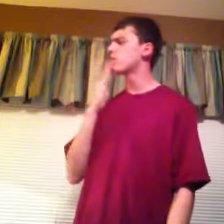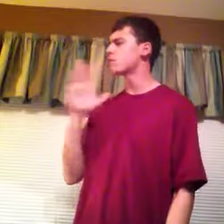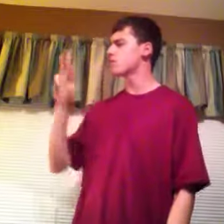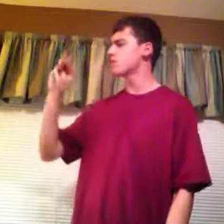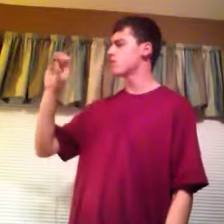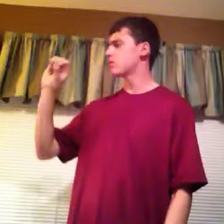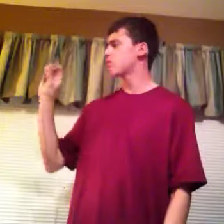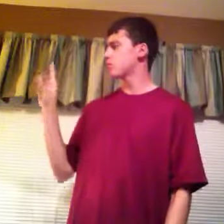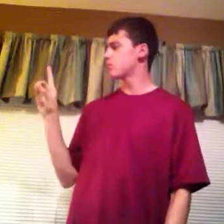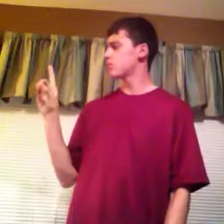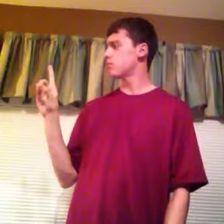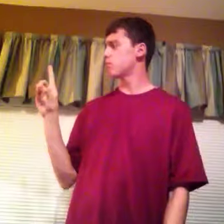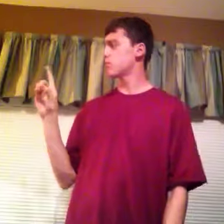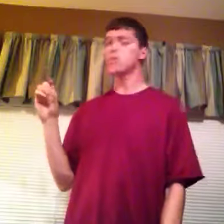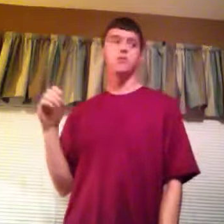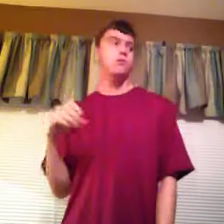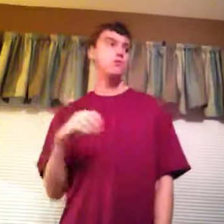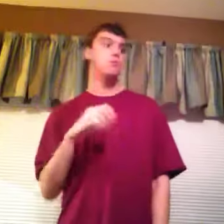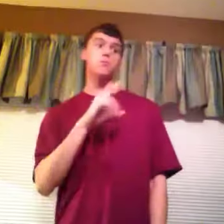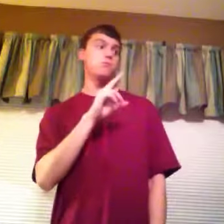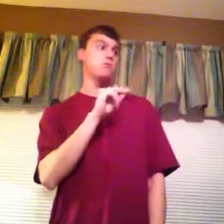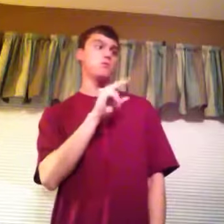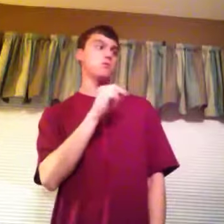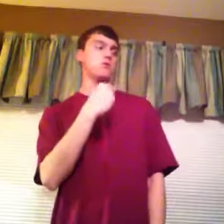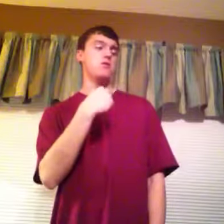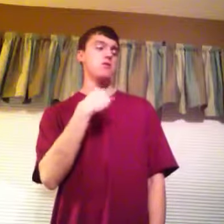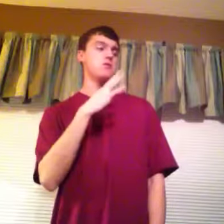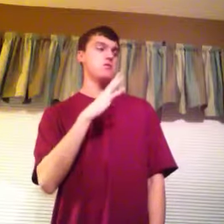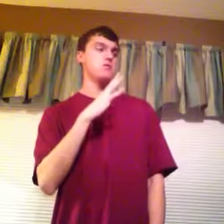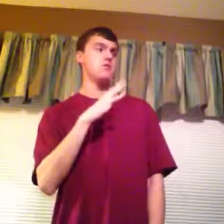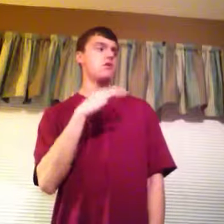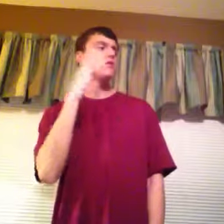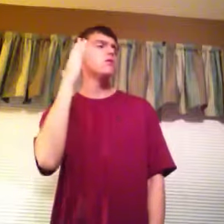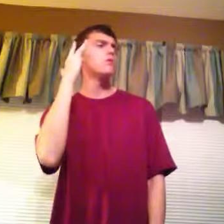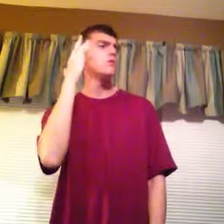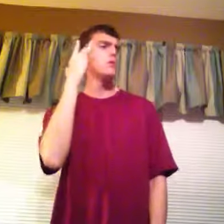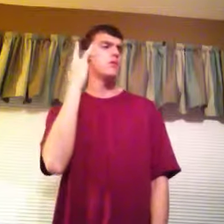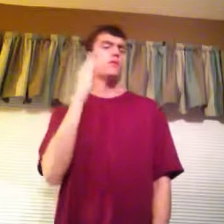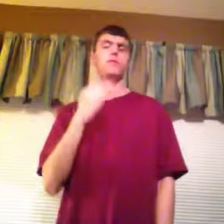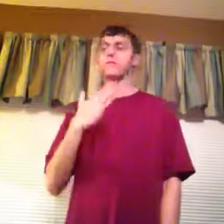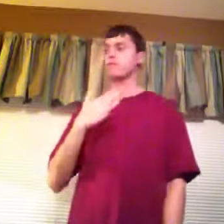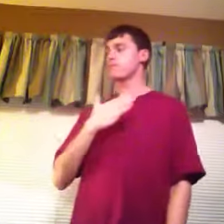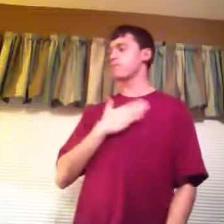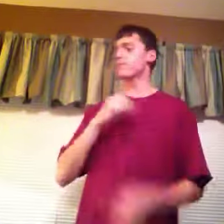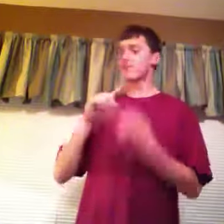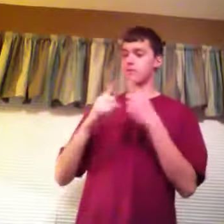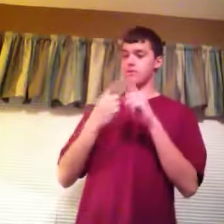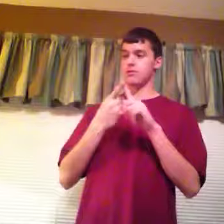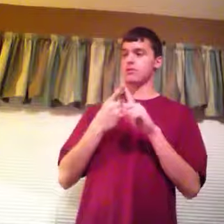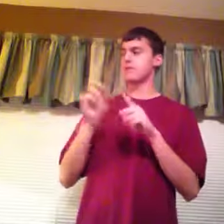seems to be a part of it. It's just awful, it's so bad, it's like that.